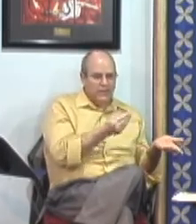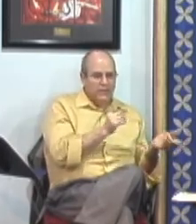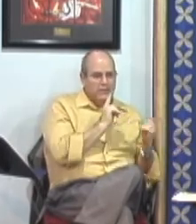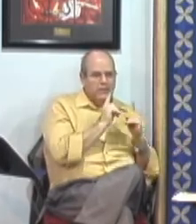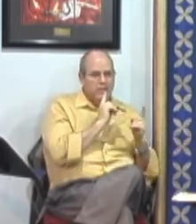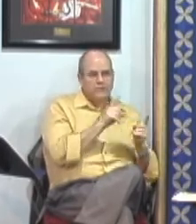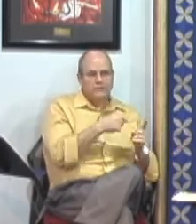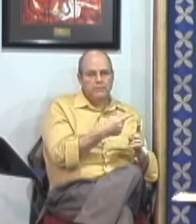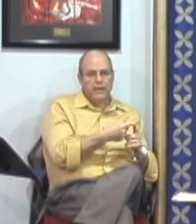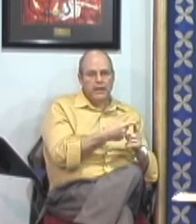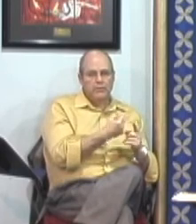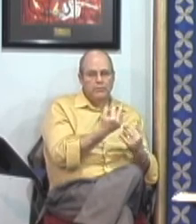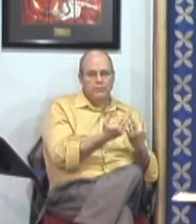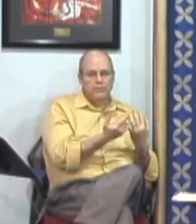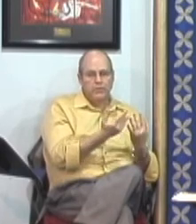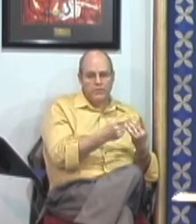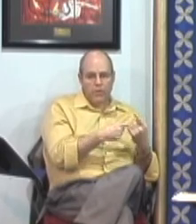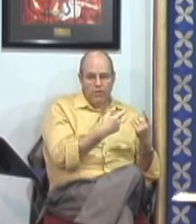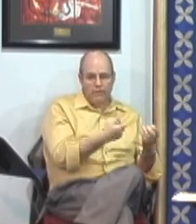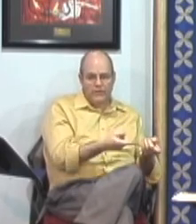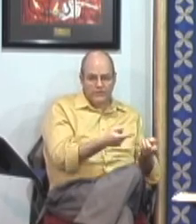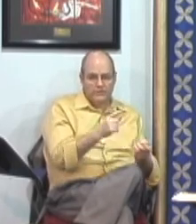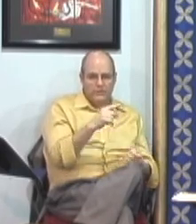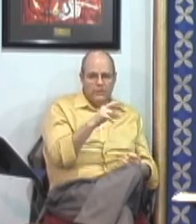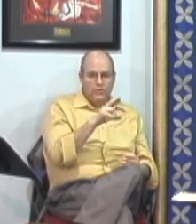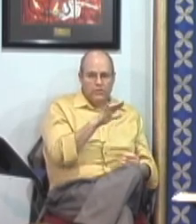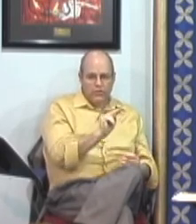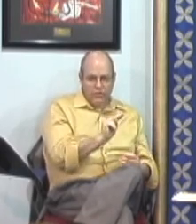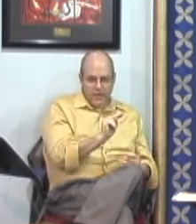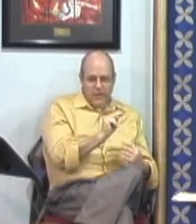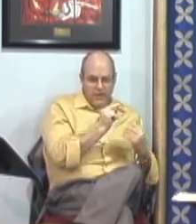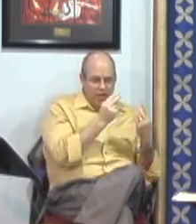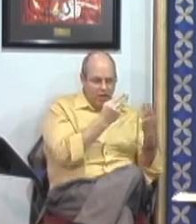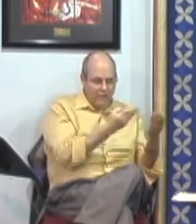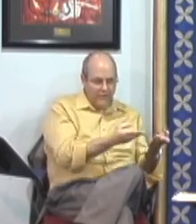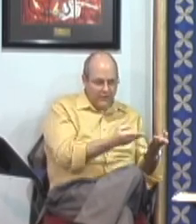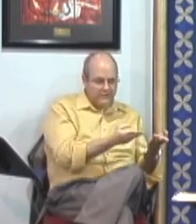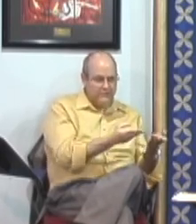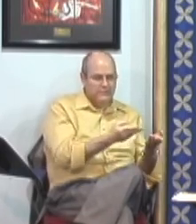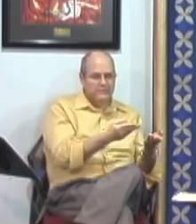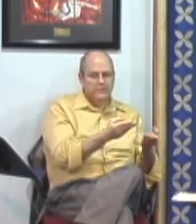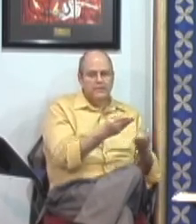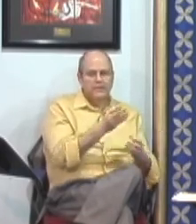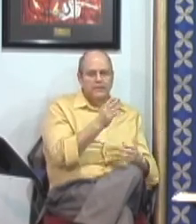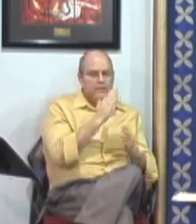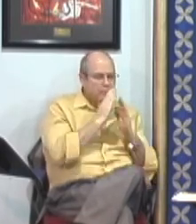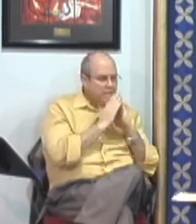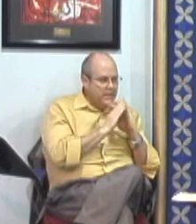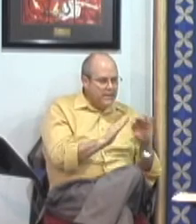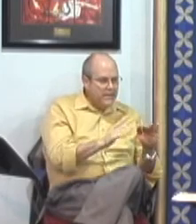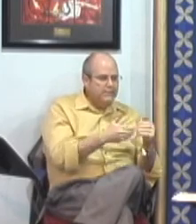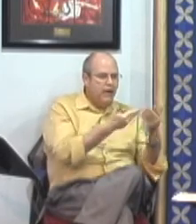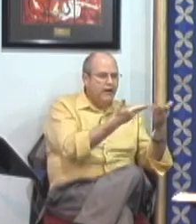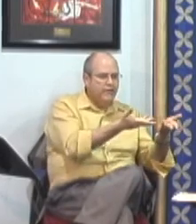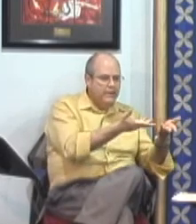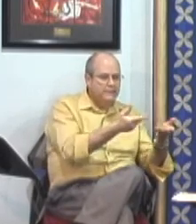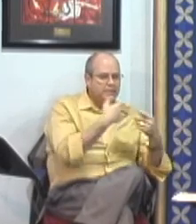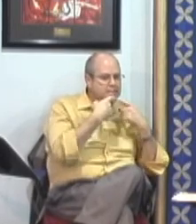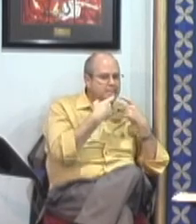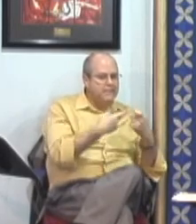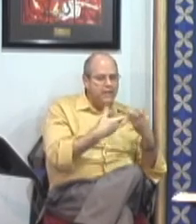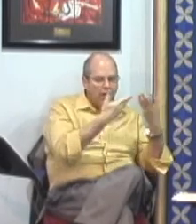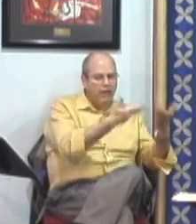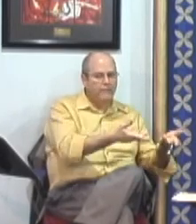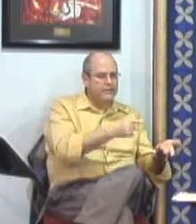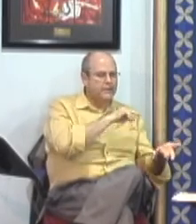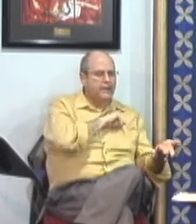speaks about burnt offerings, grain offerings, first fruit offerings, peace offerings, sin offerings,